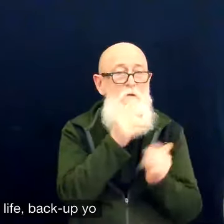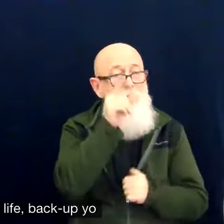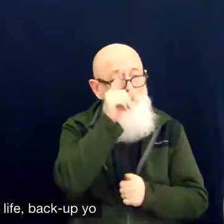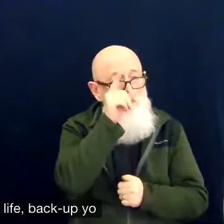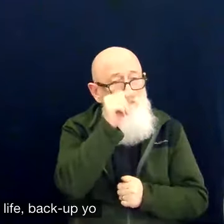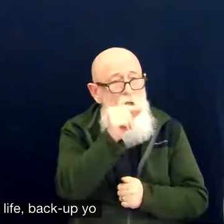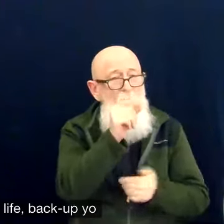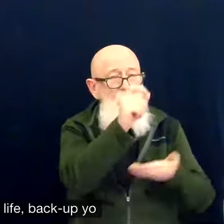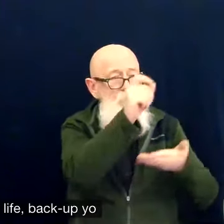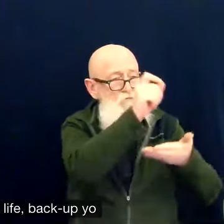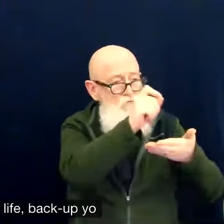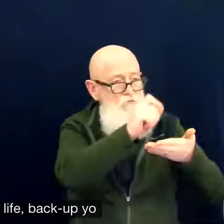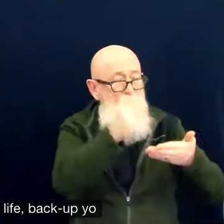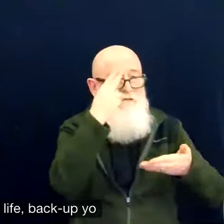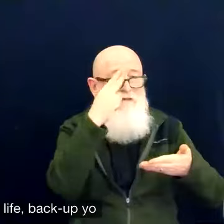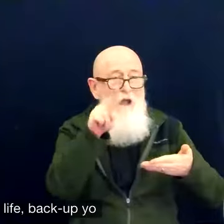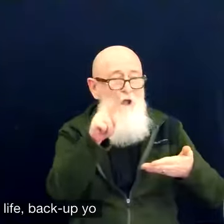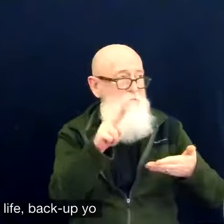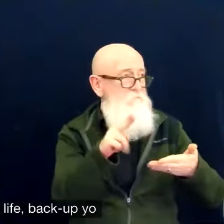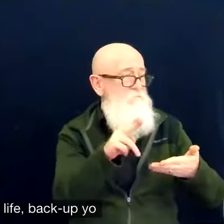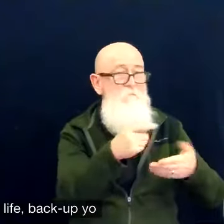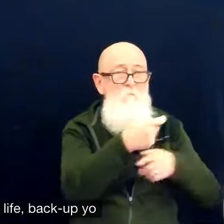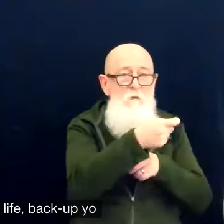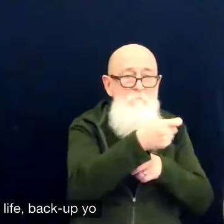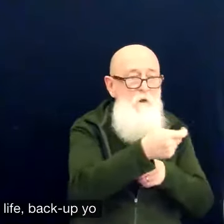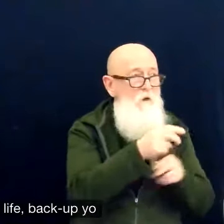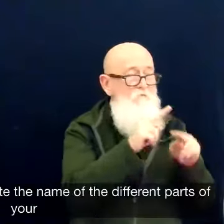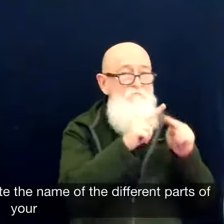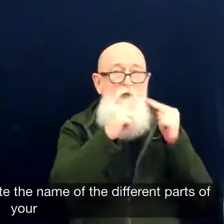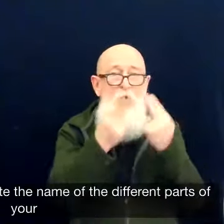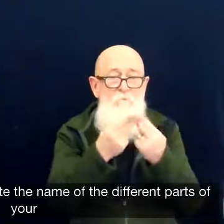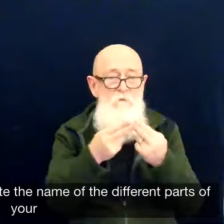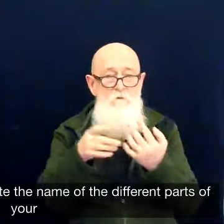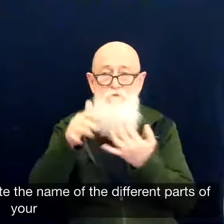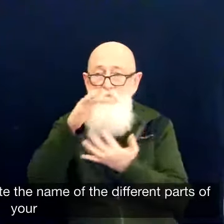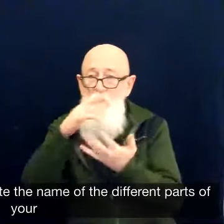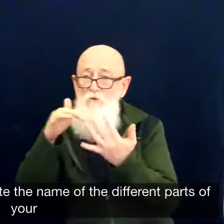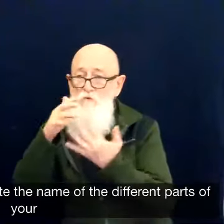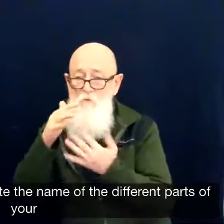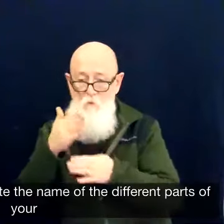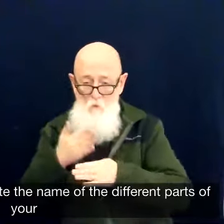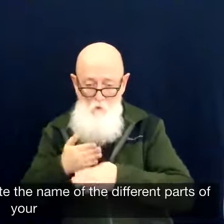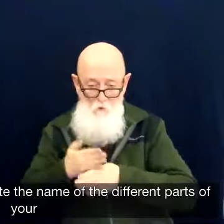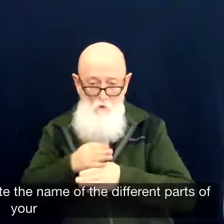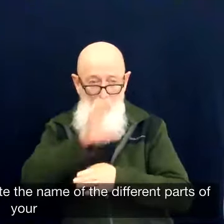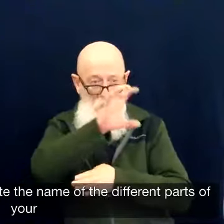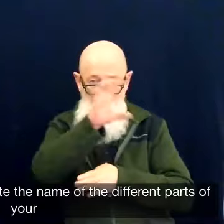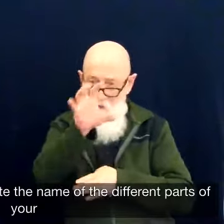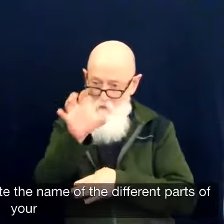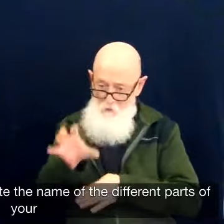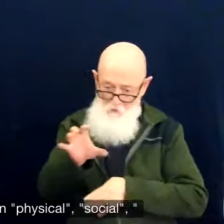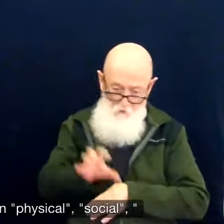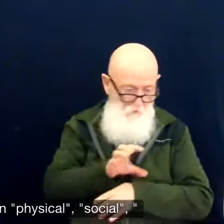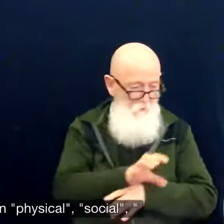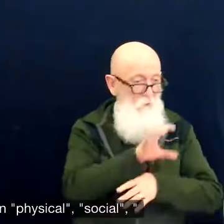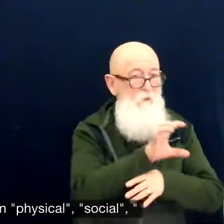the different parts of your life, write down physical, social, work, and just give it a score out